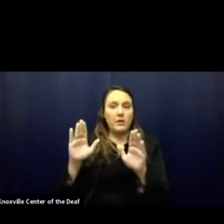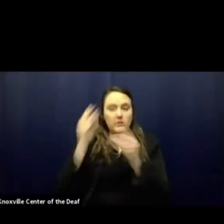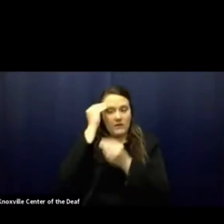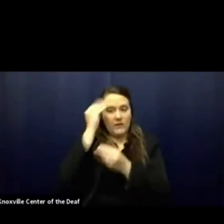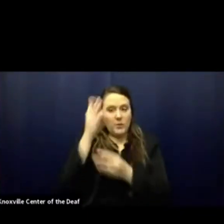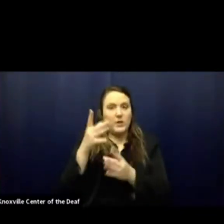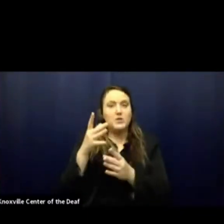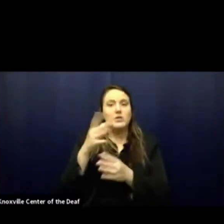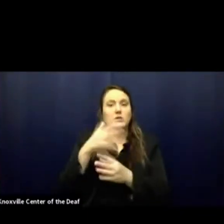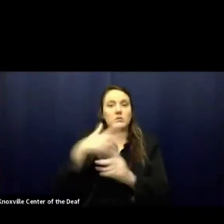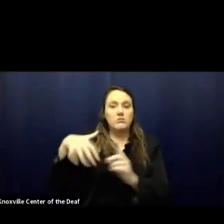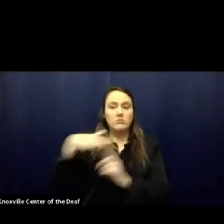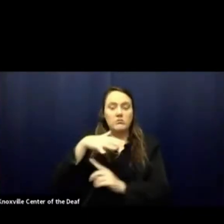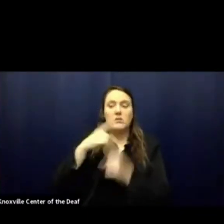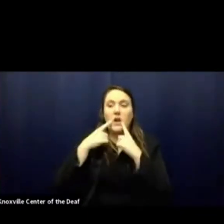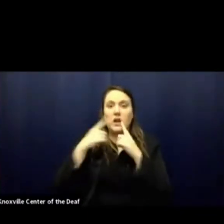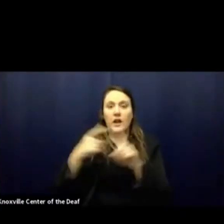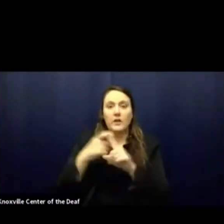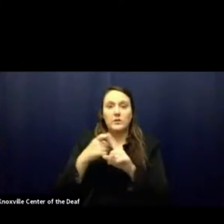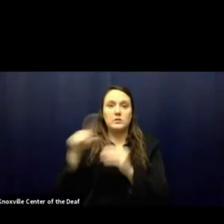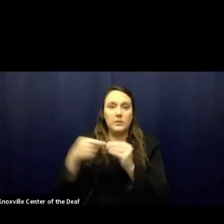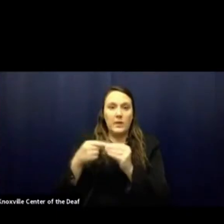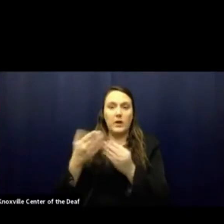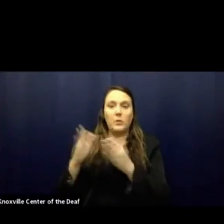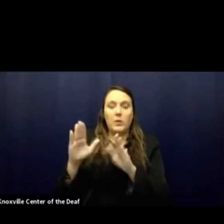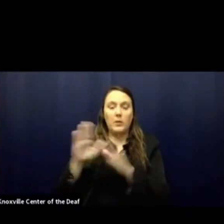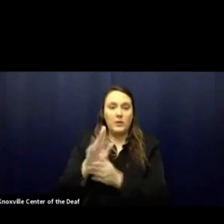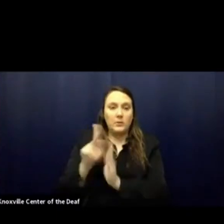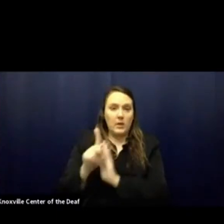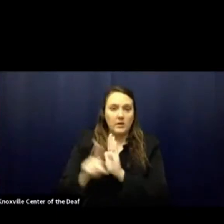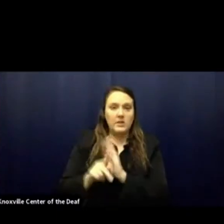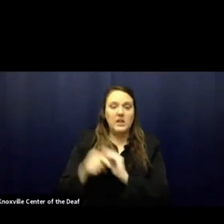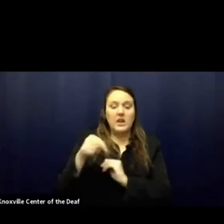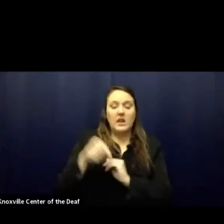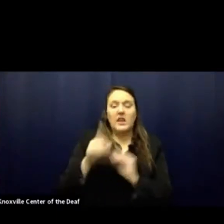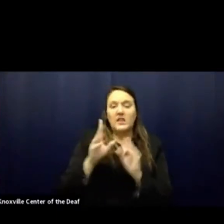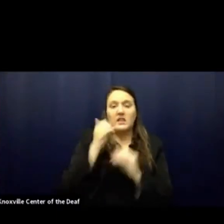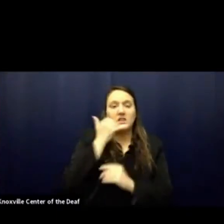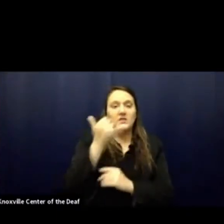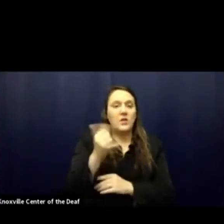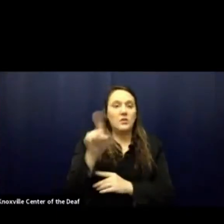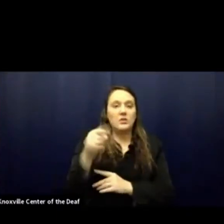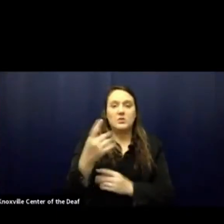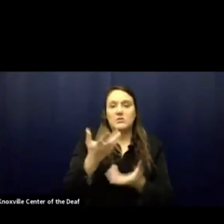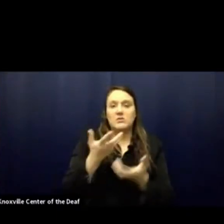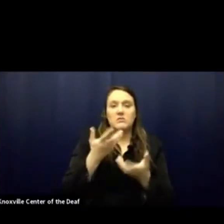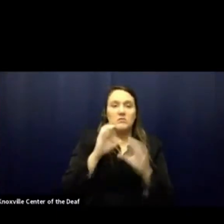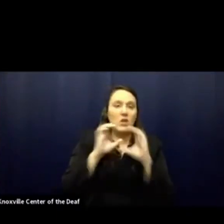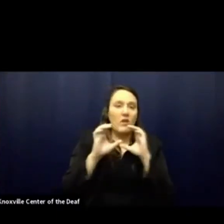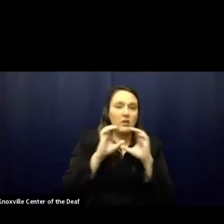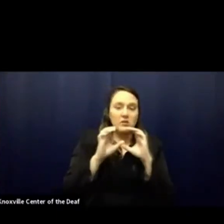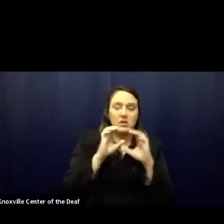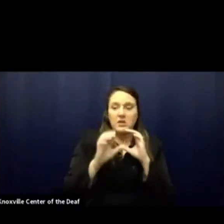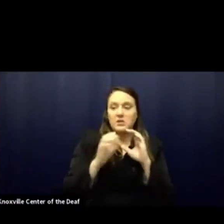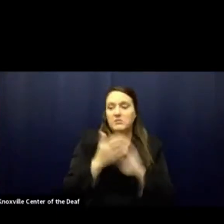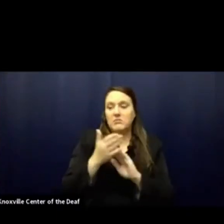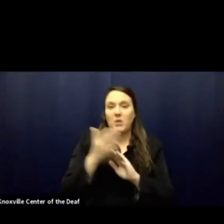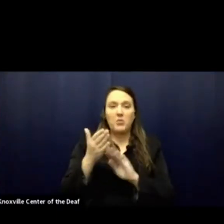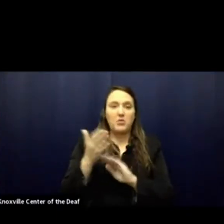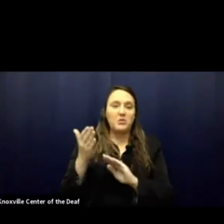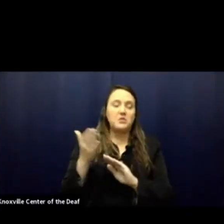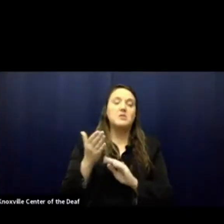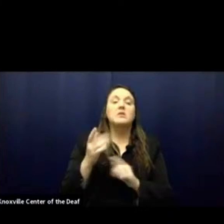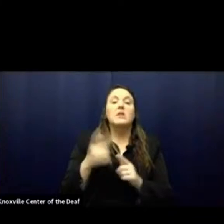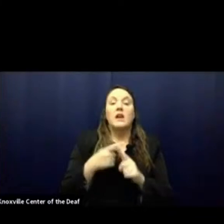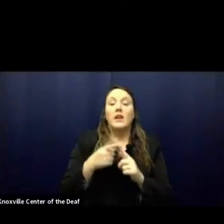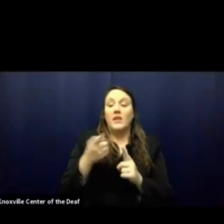and school decision-making. These are operational phone calls, conversations. And then they take that information and go